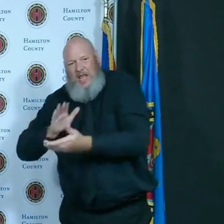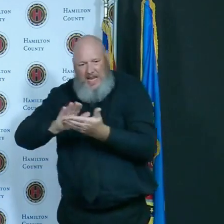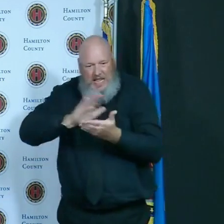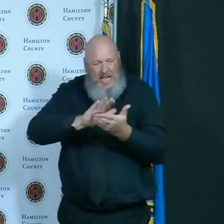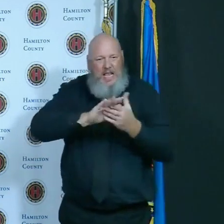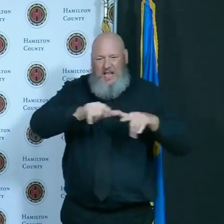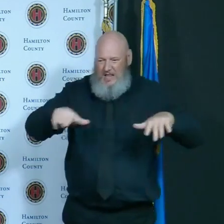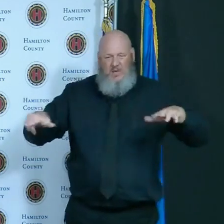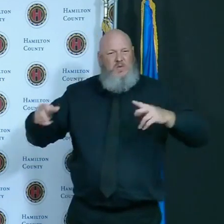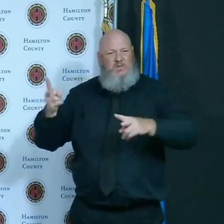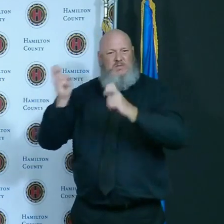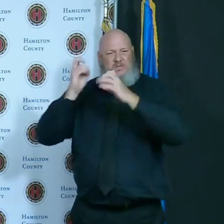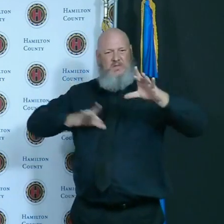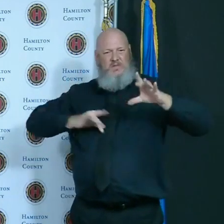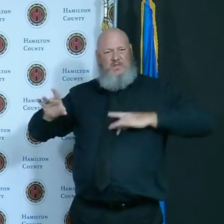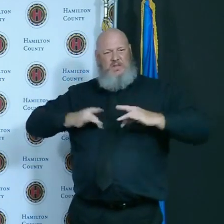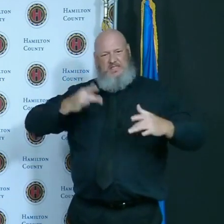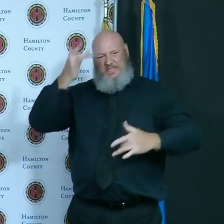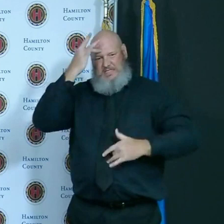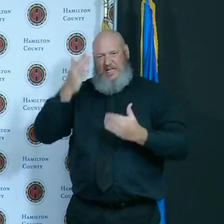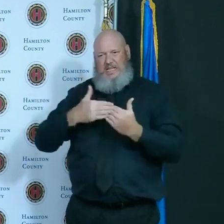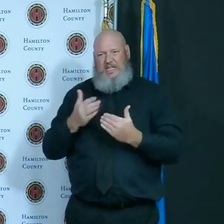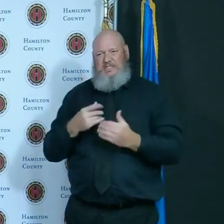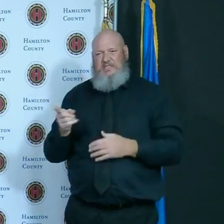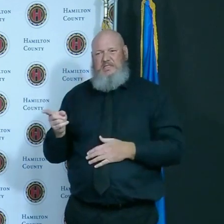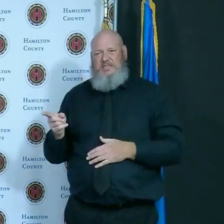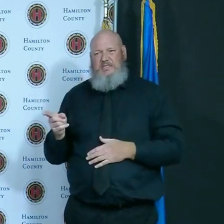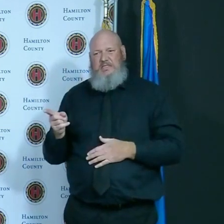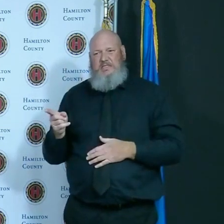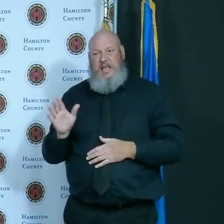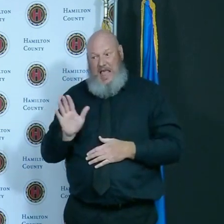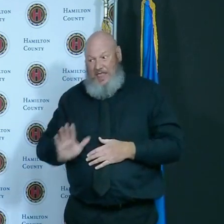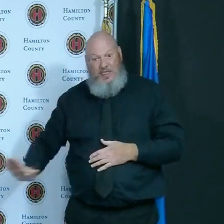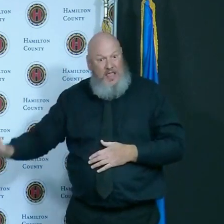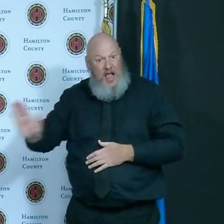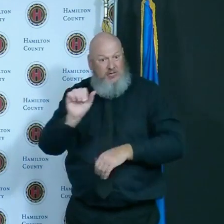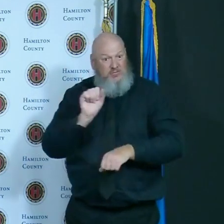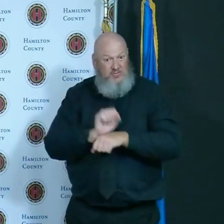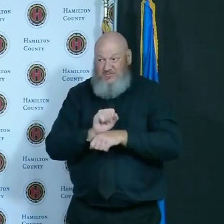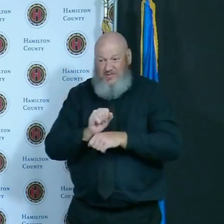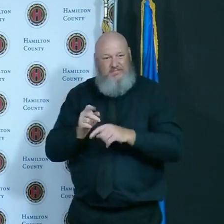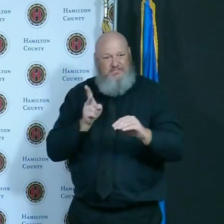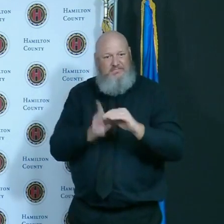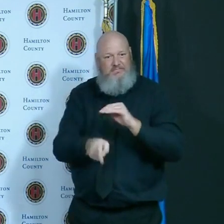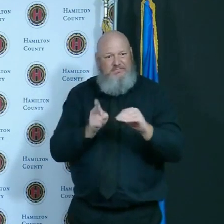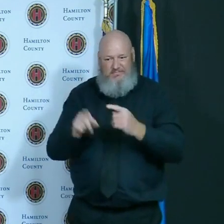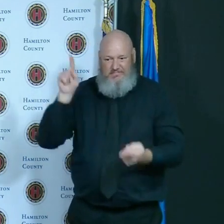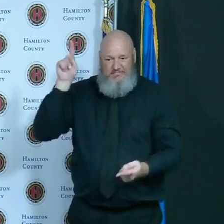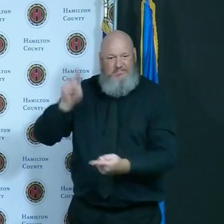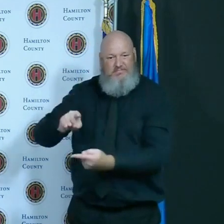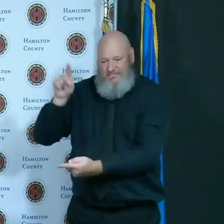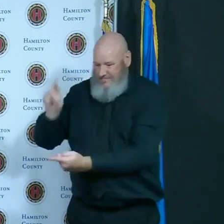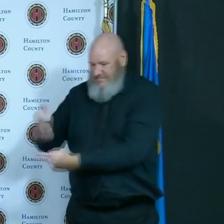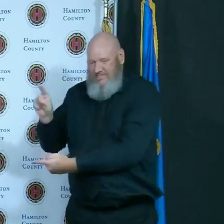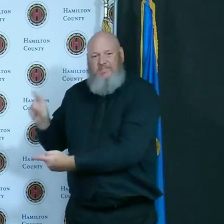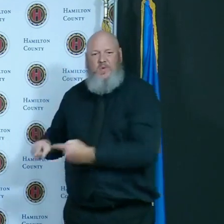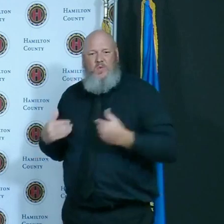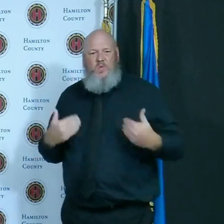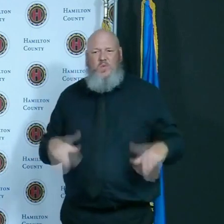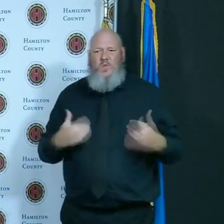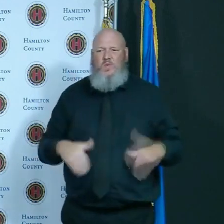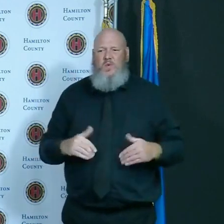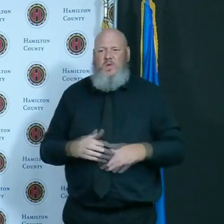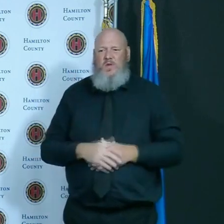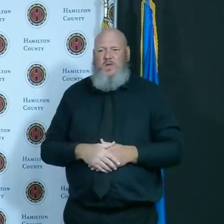rates, as Commissioner Parks referred to, those unemployment rates in the neighborhoods you mentioned you probably look at that data as well, and